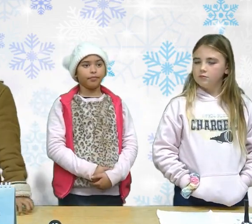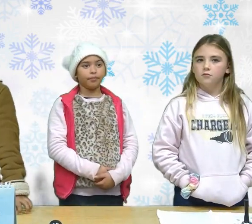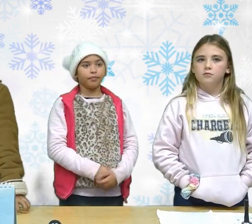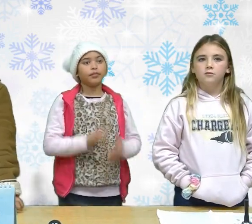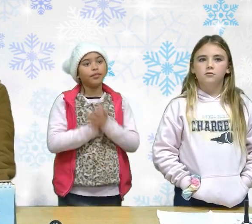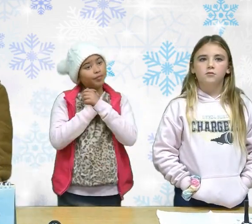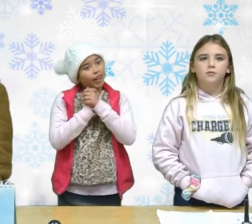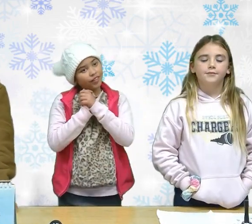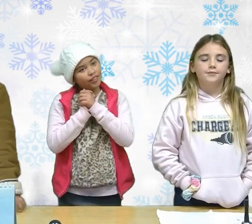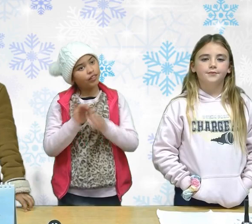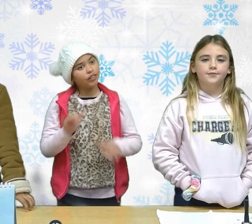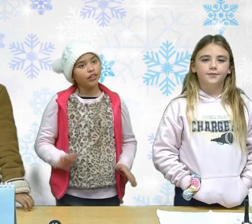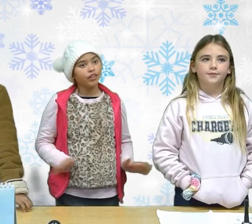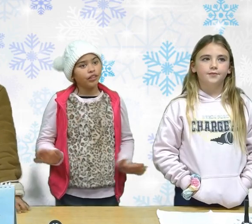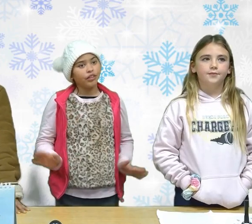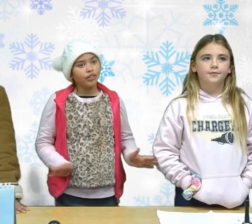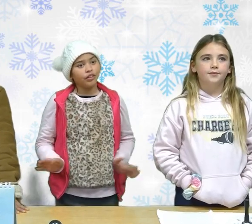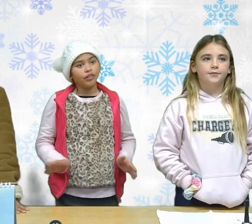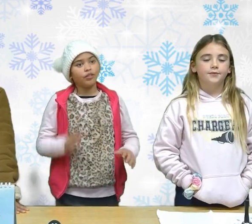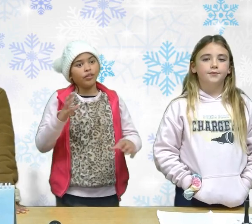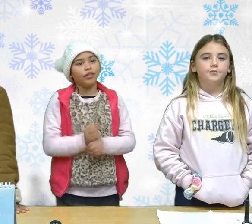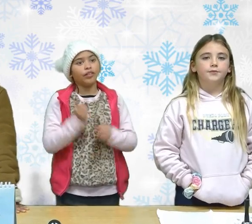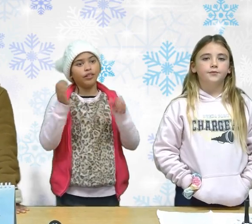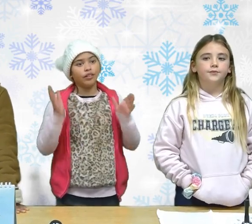Congratulations to our GG winners.